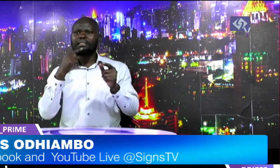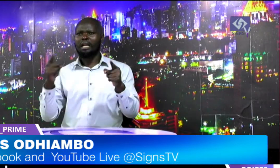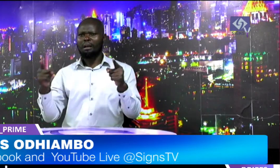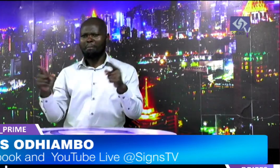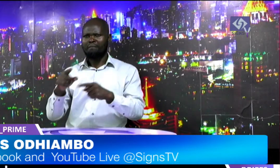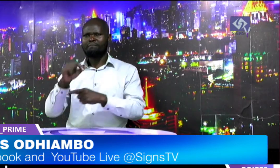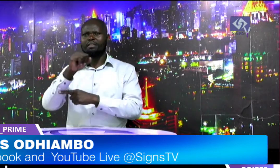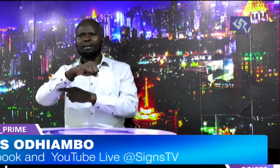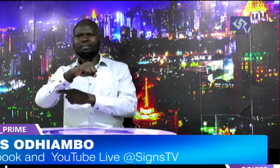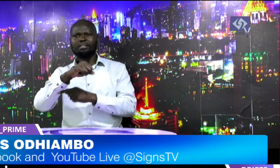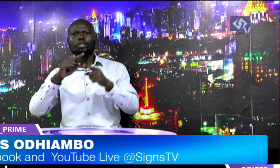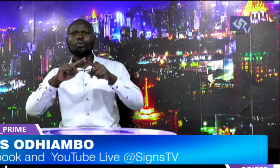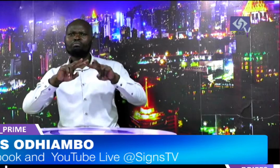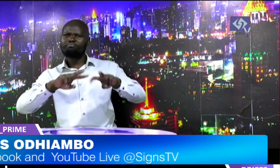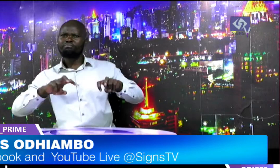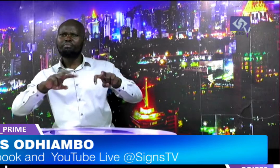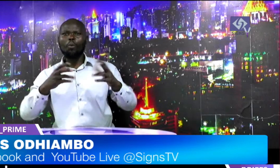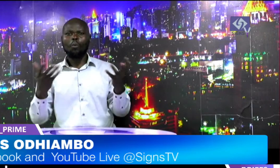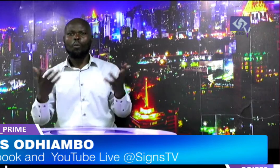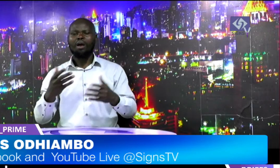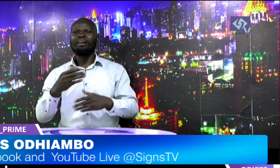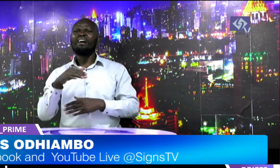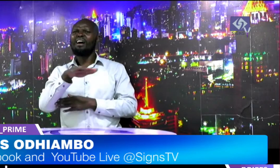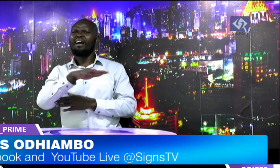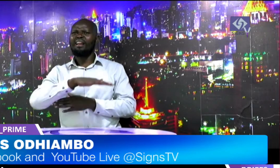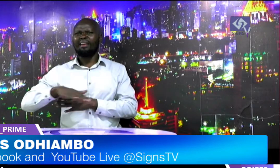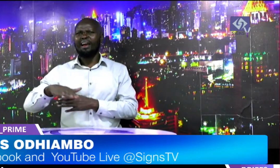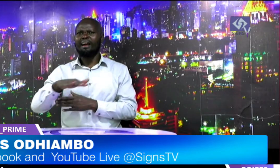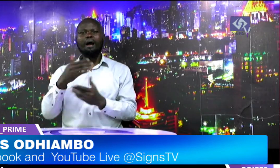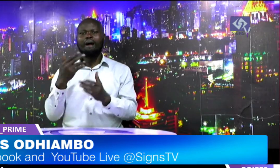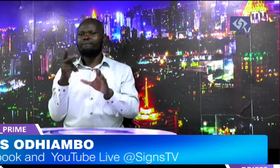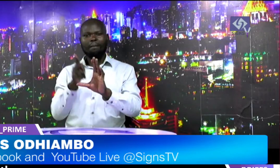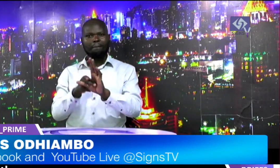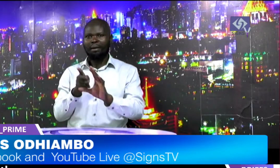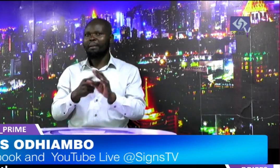that have violated the rights of girls,